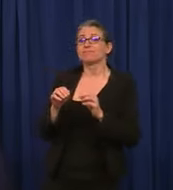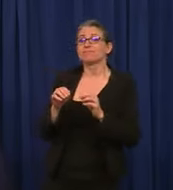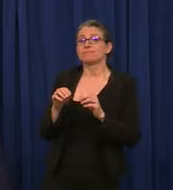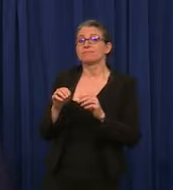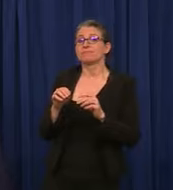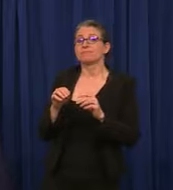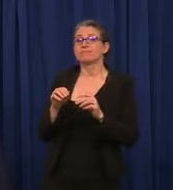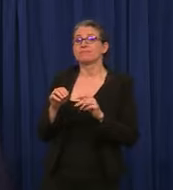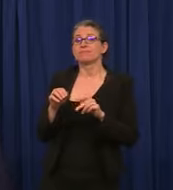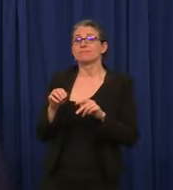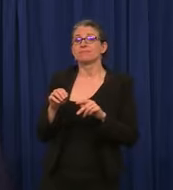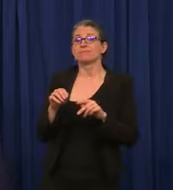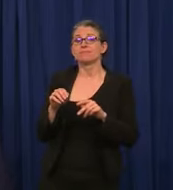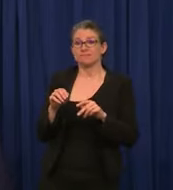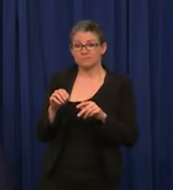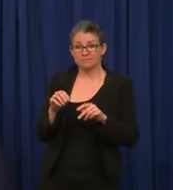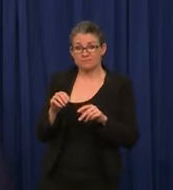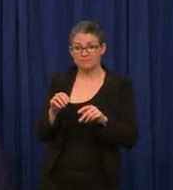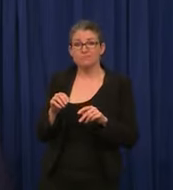emergency management agencies,